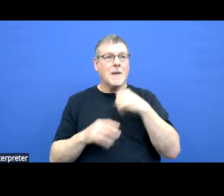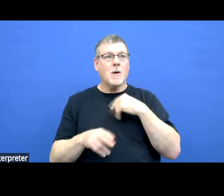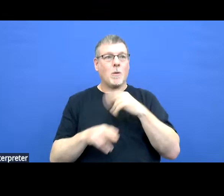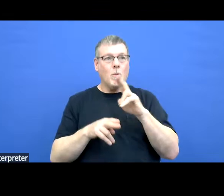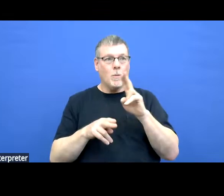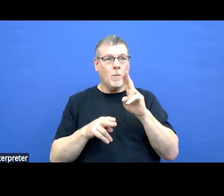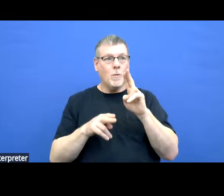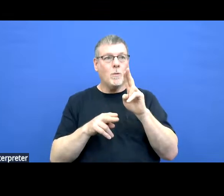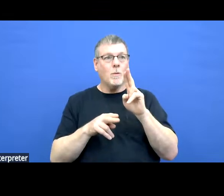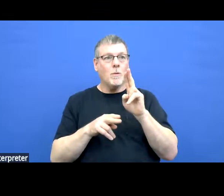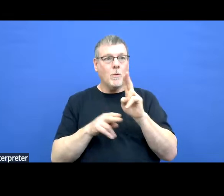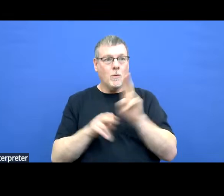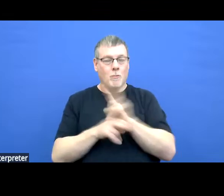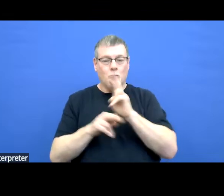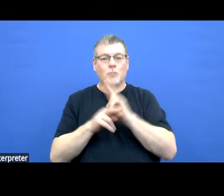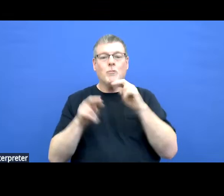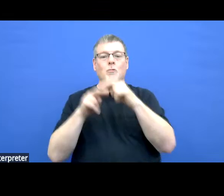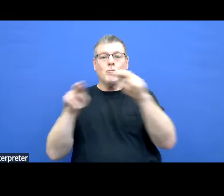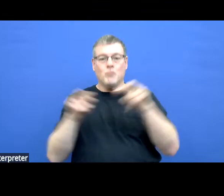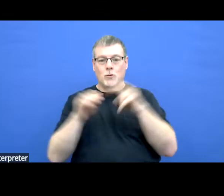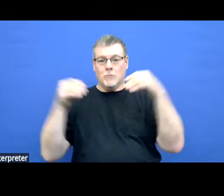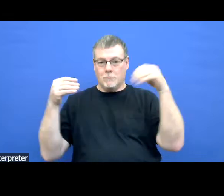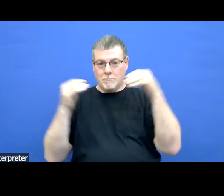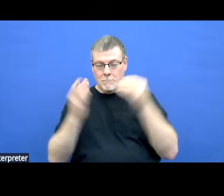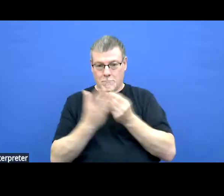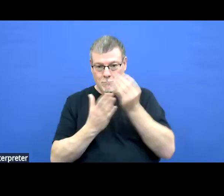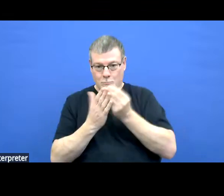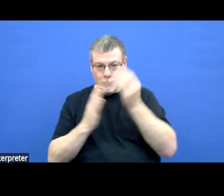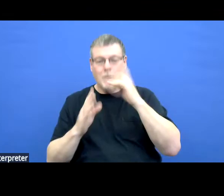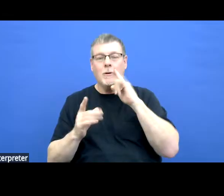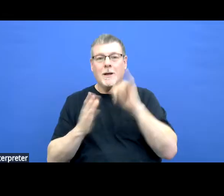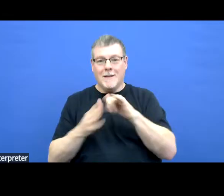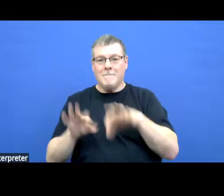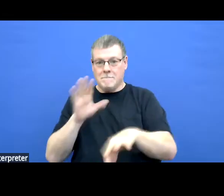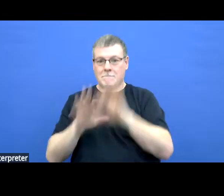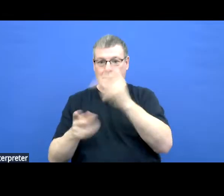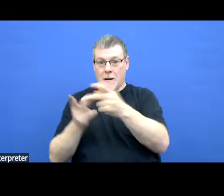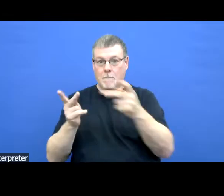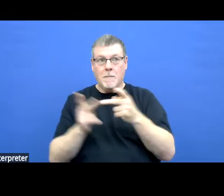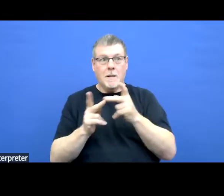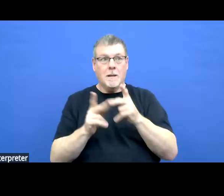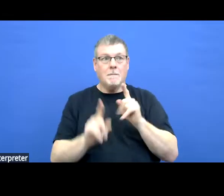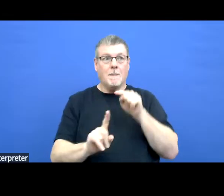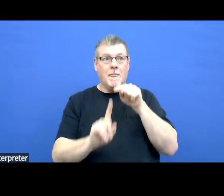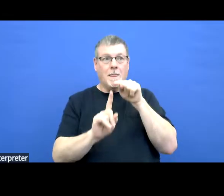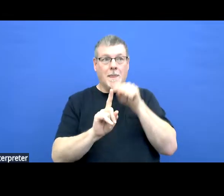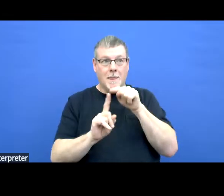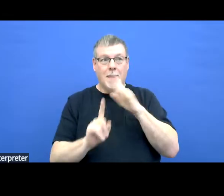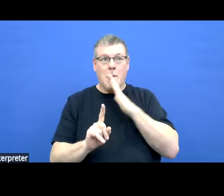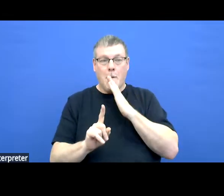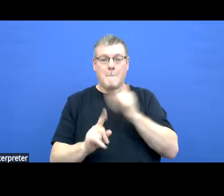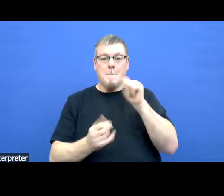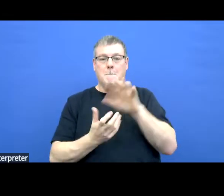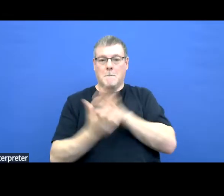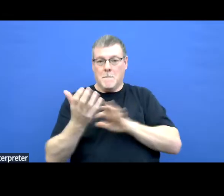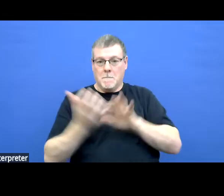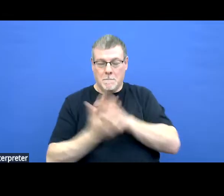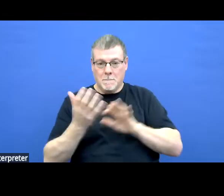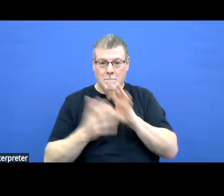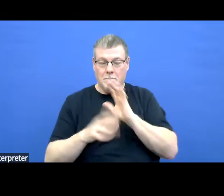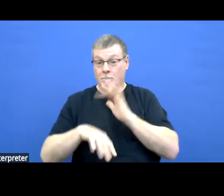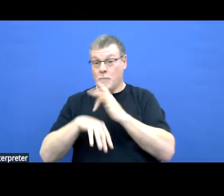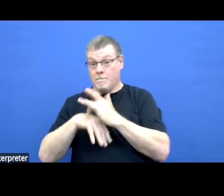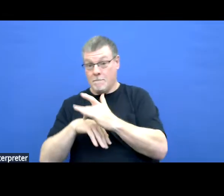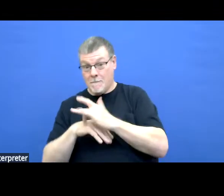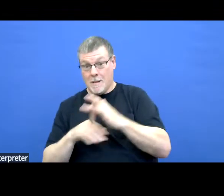a broker, original broker who, helps us find spaces. And this was sort of just the best mix of